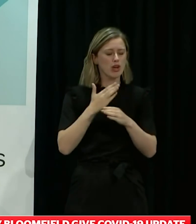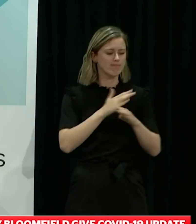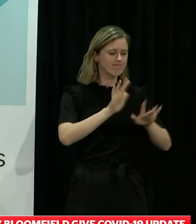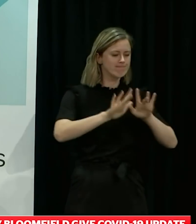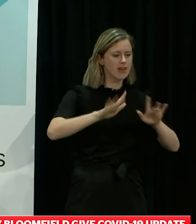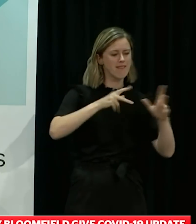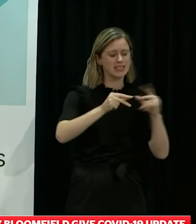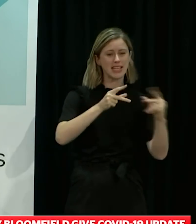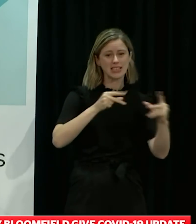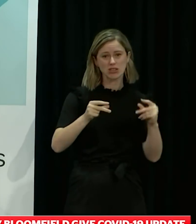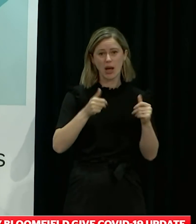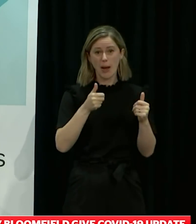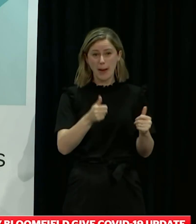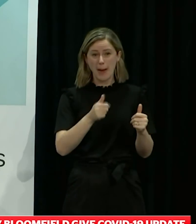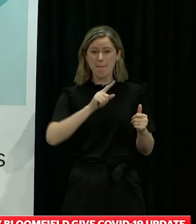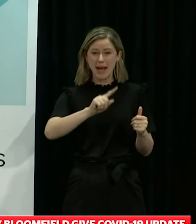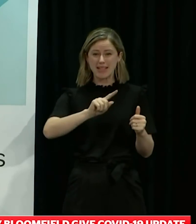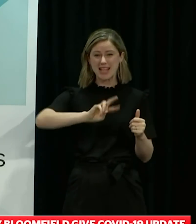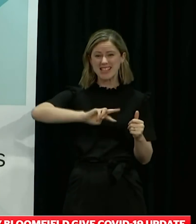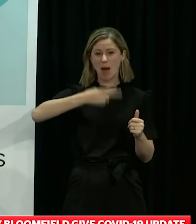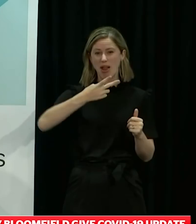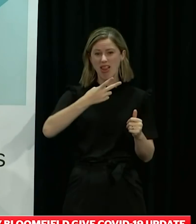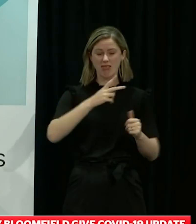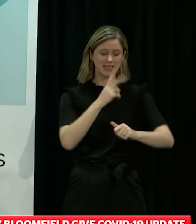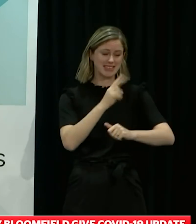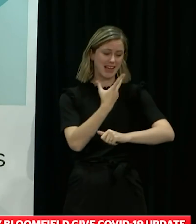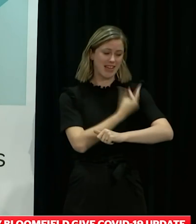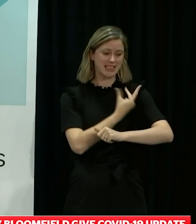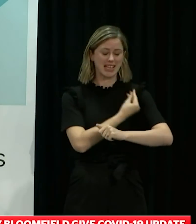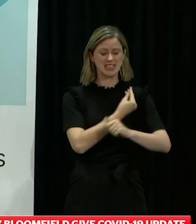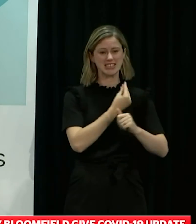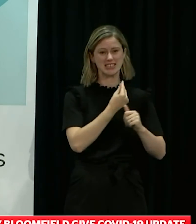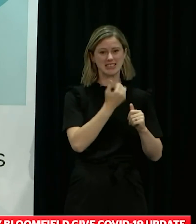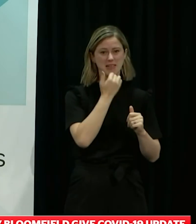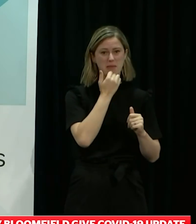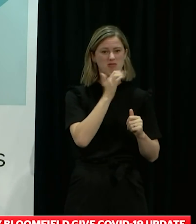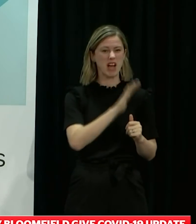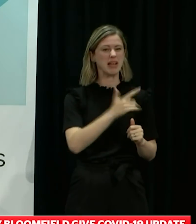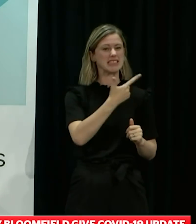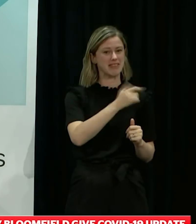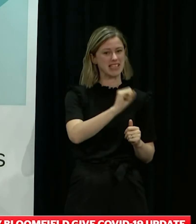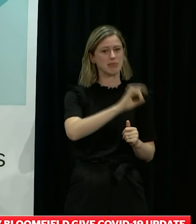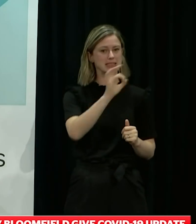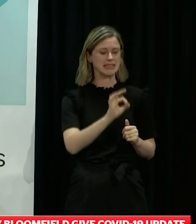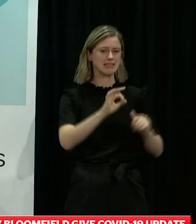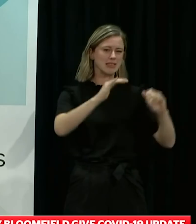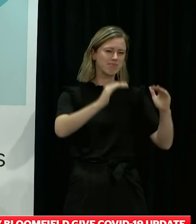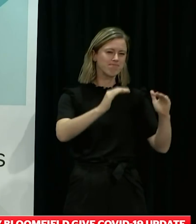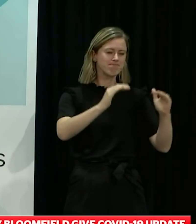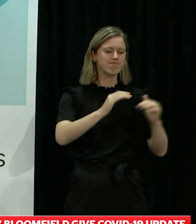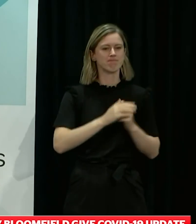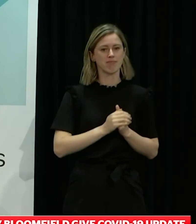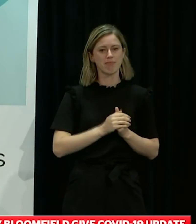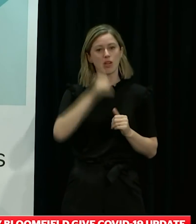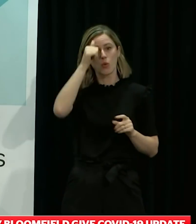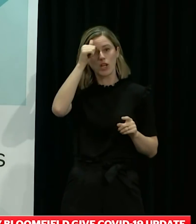communities, but still have double dose rates in the 70% range for the eligible population. We know the higher